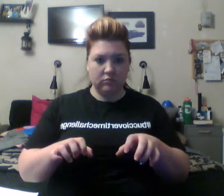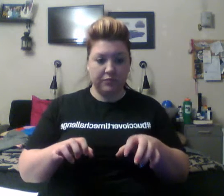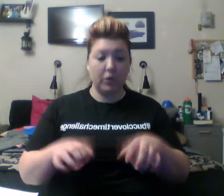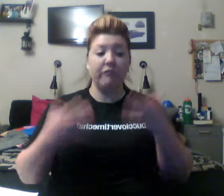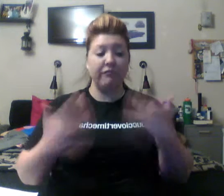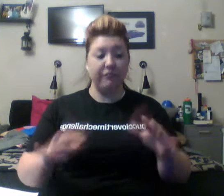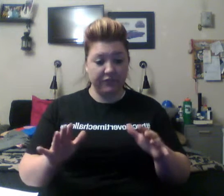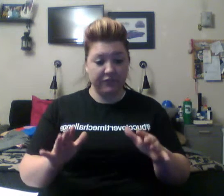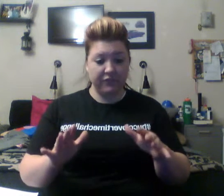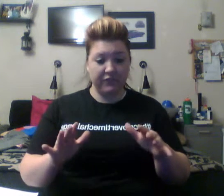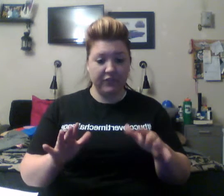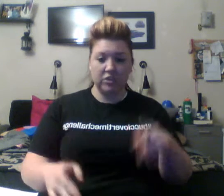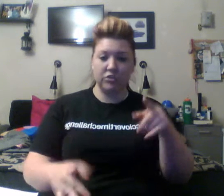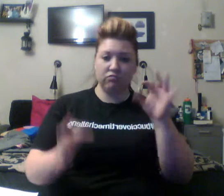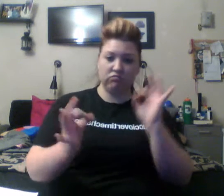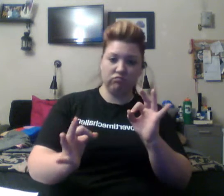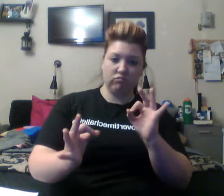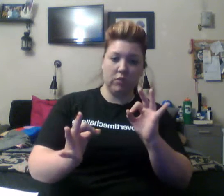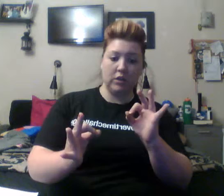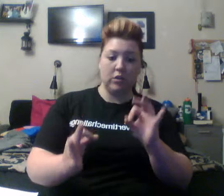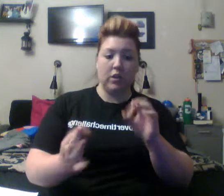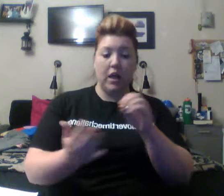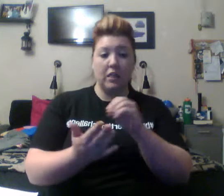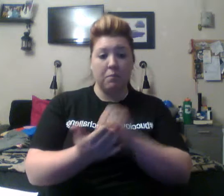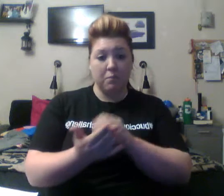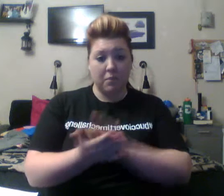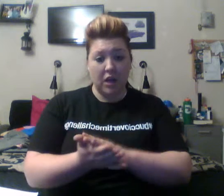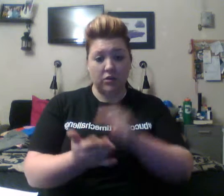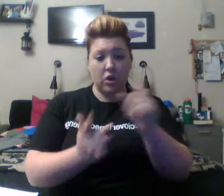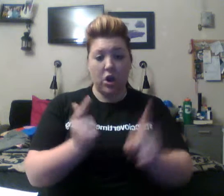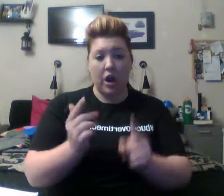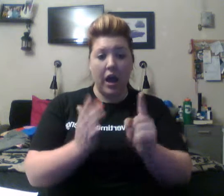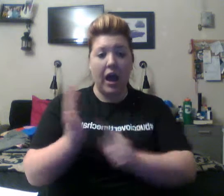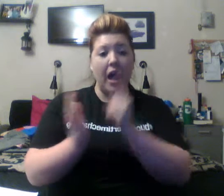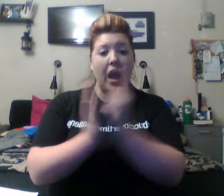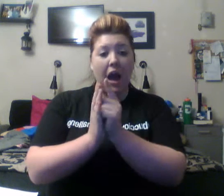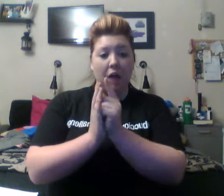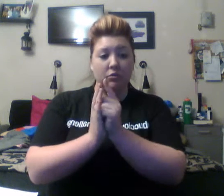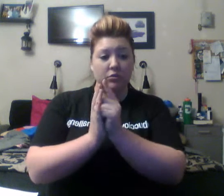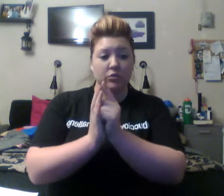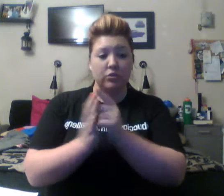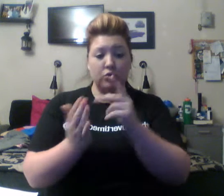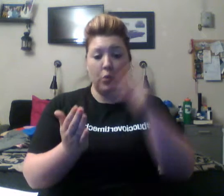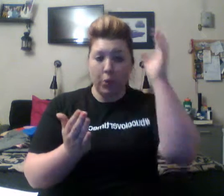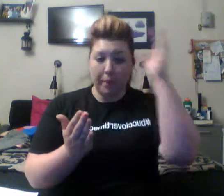then what happens is that they then input the number of hours that the individual has had into what they call an automated payroll system. So they pull